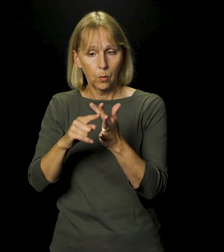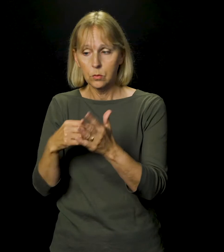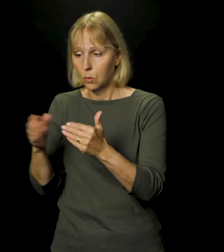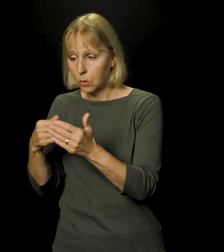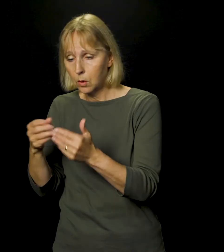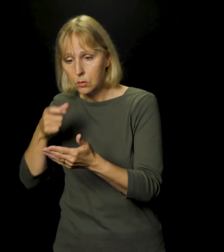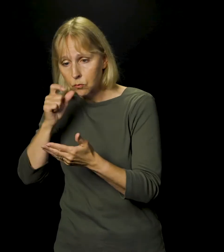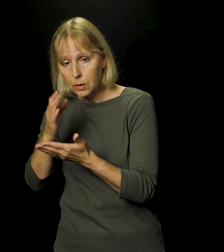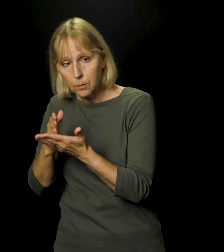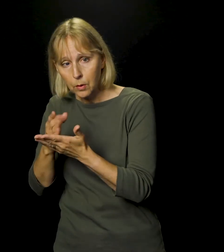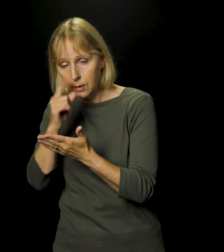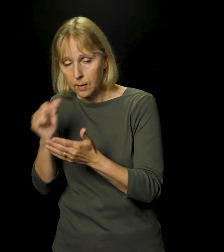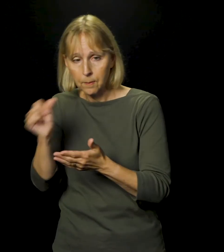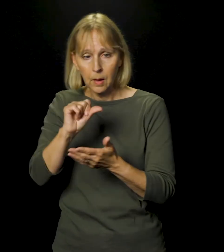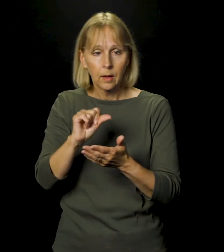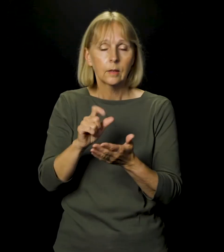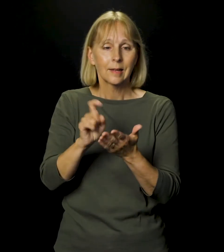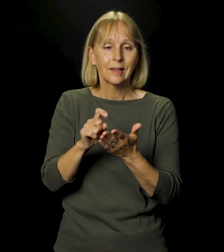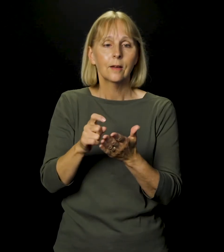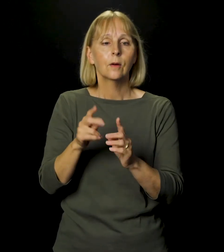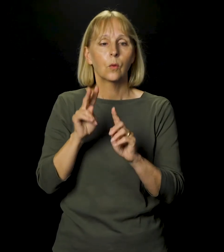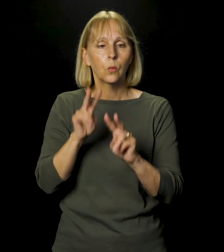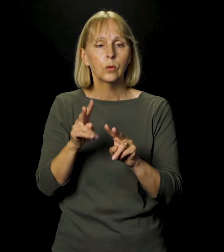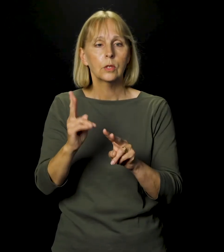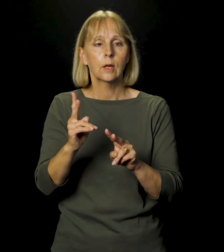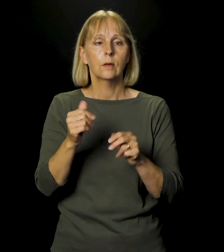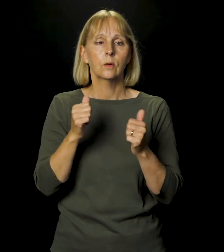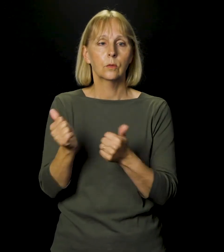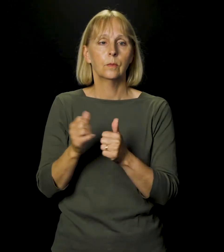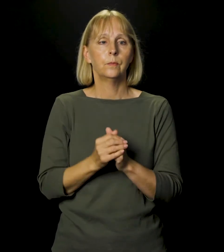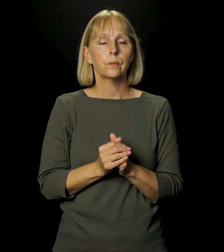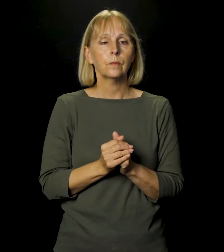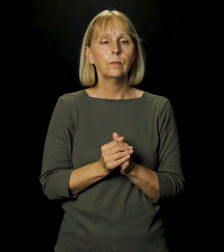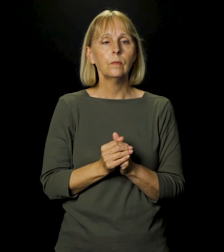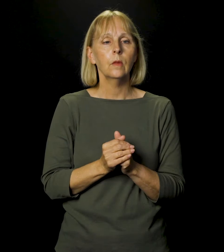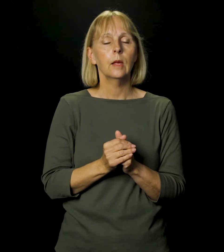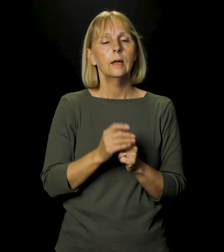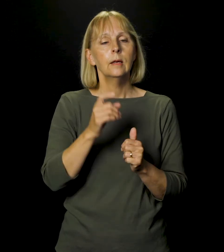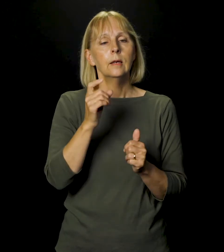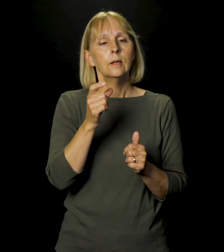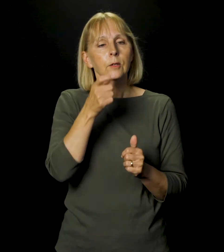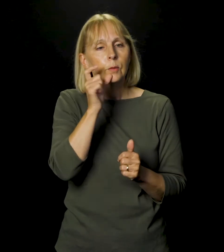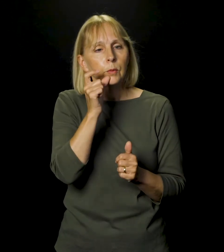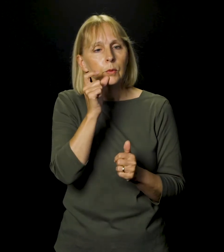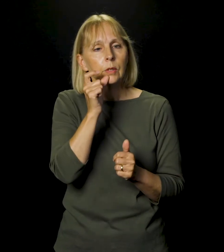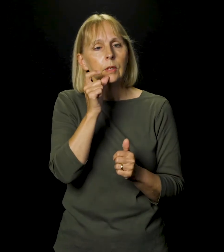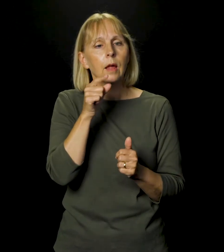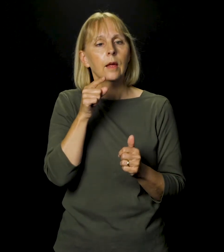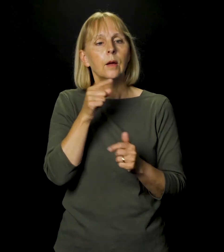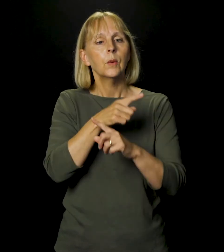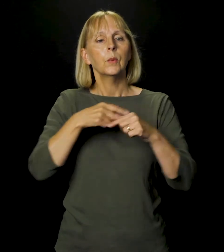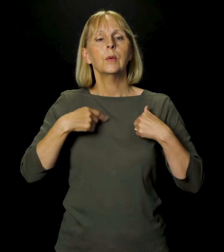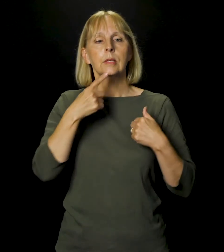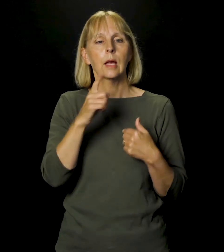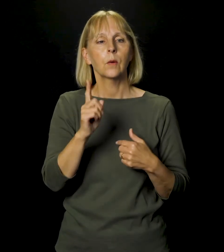that. And in sharing communion together, we're saying and we acknowledge that we are the recipients of